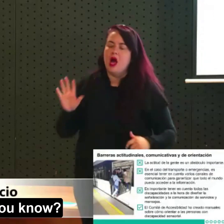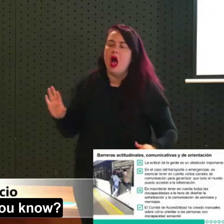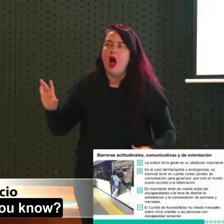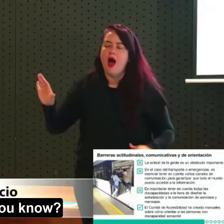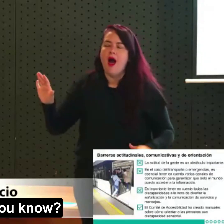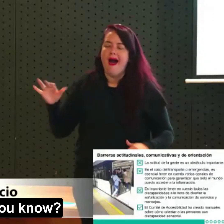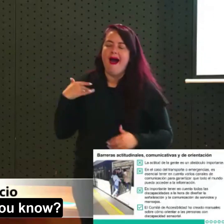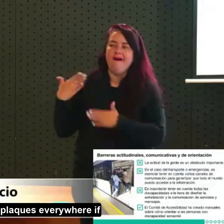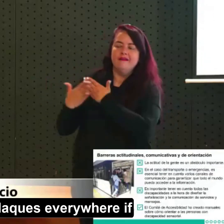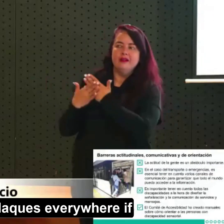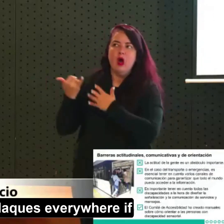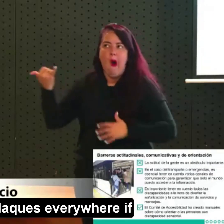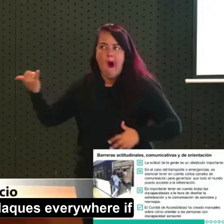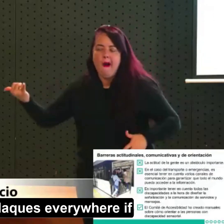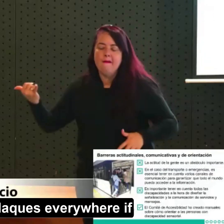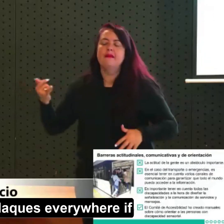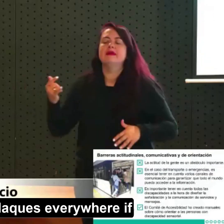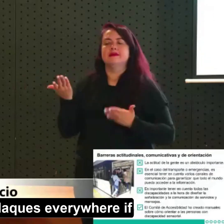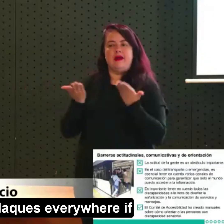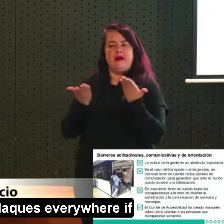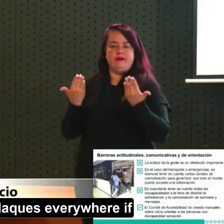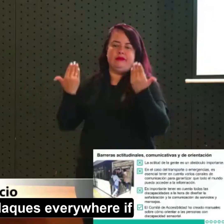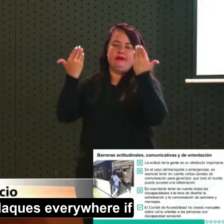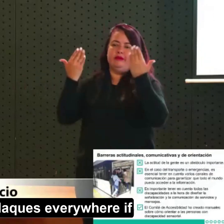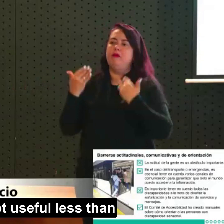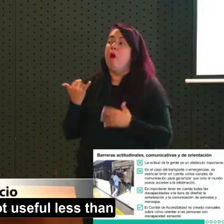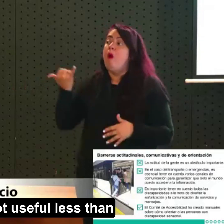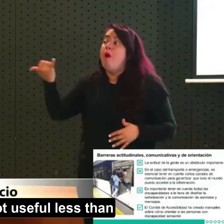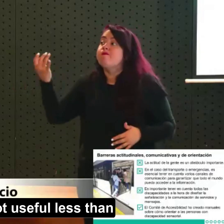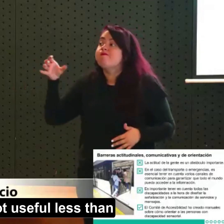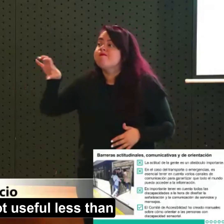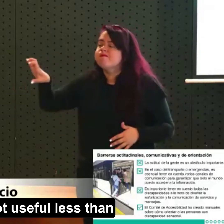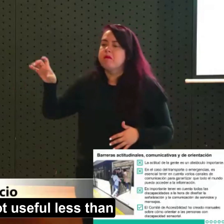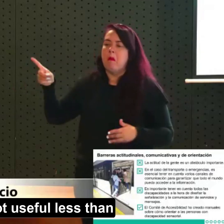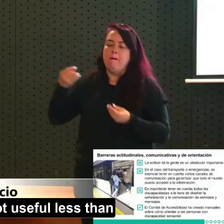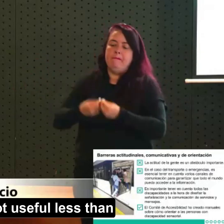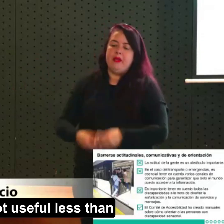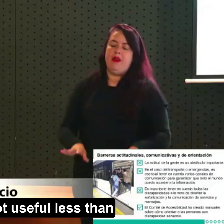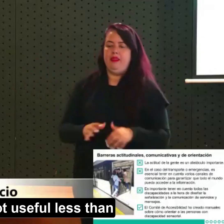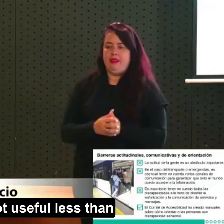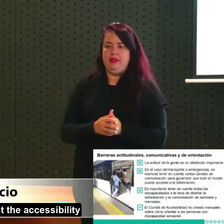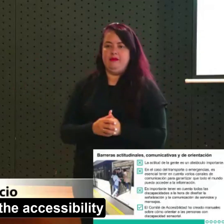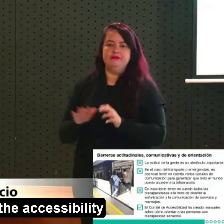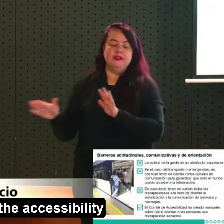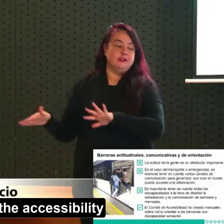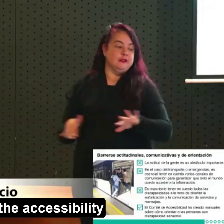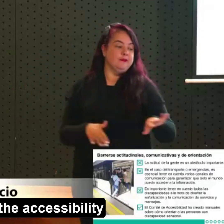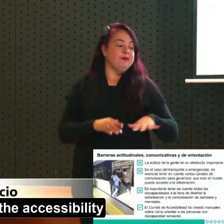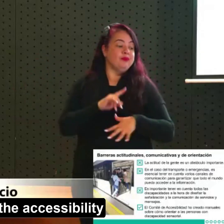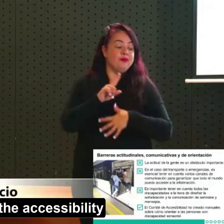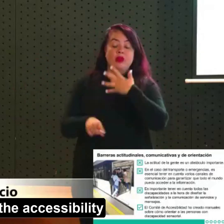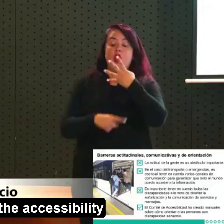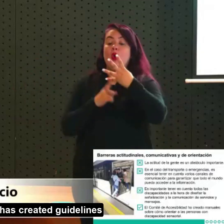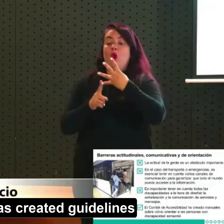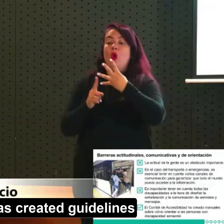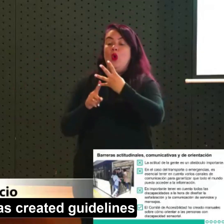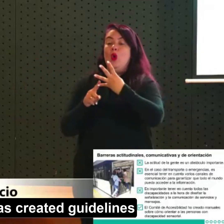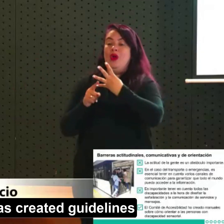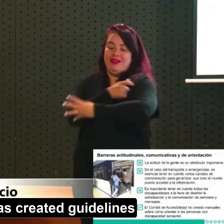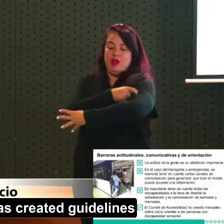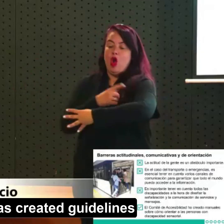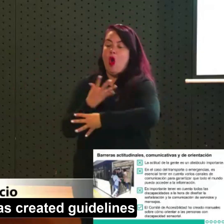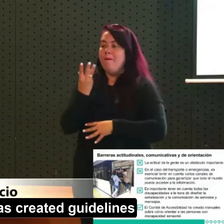installing setting up plaques everywhere if they're not useful. Last but not least, the